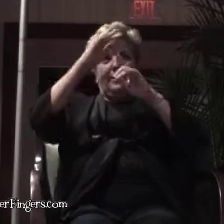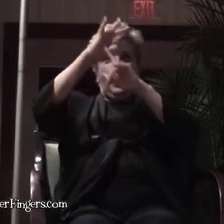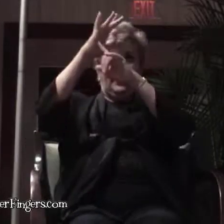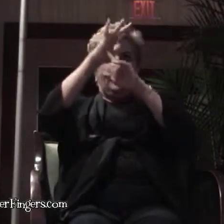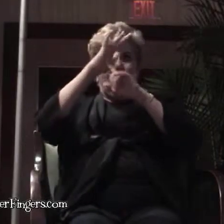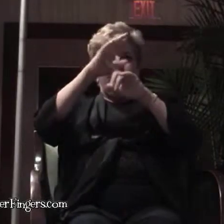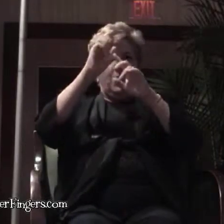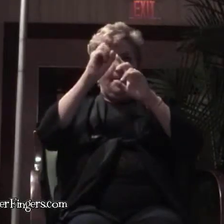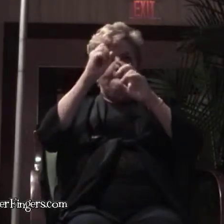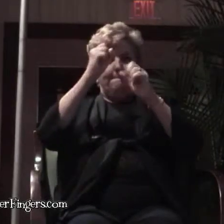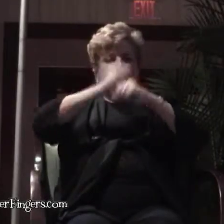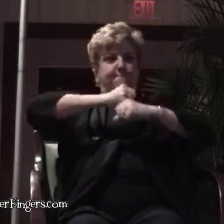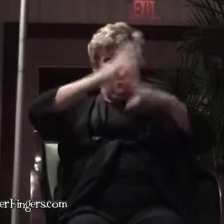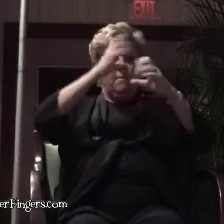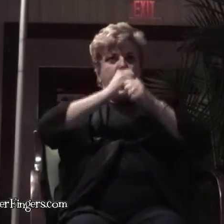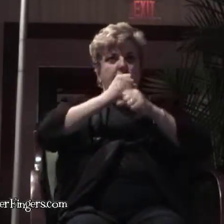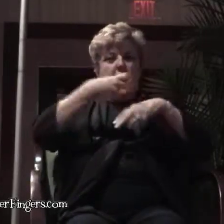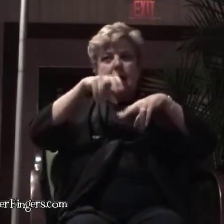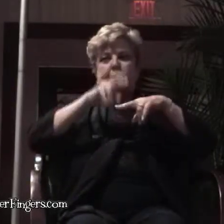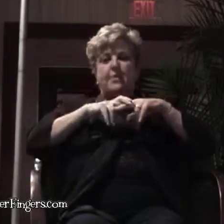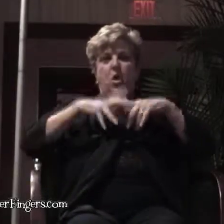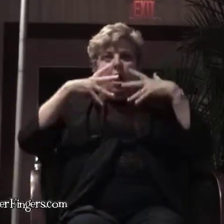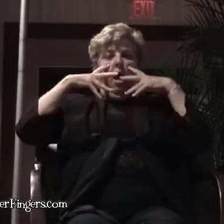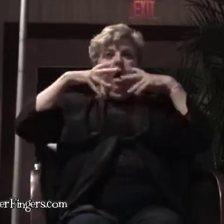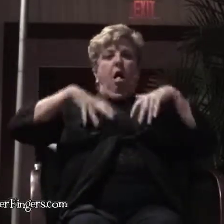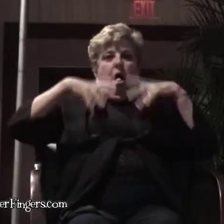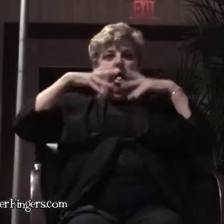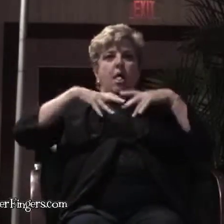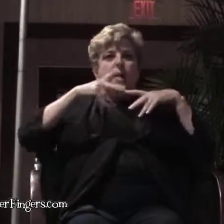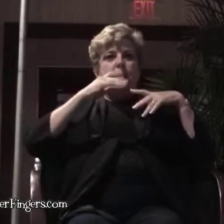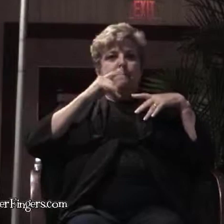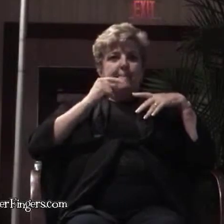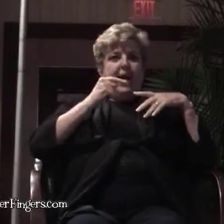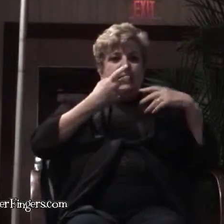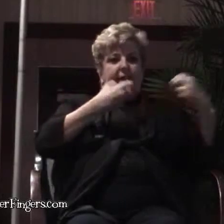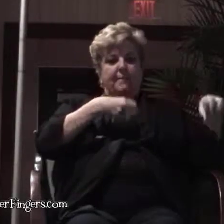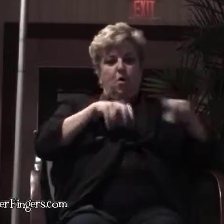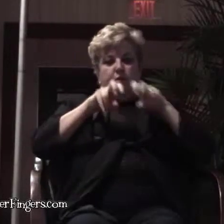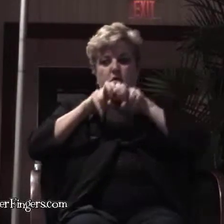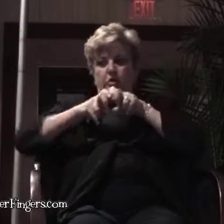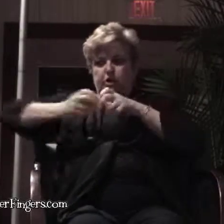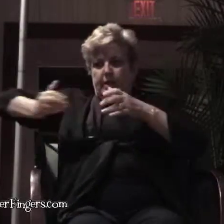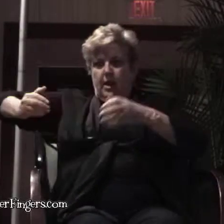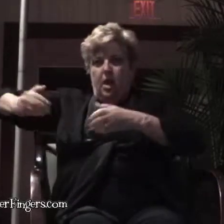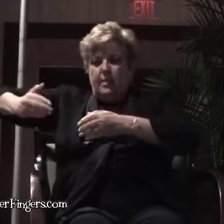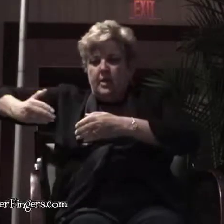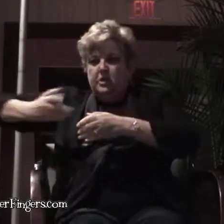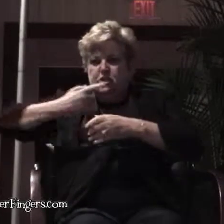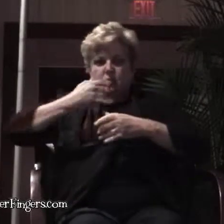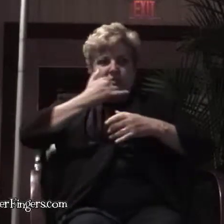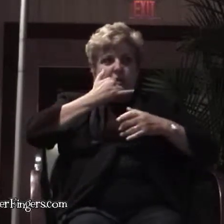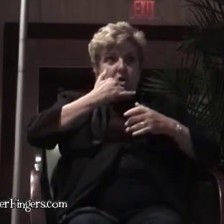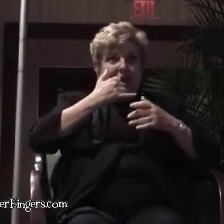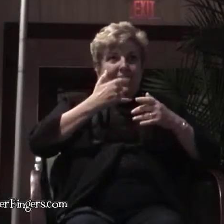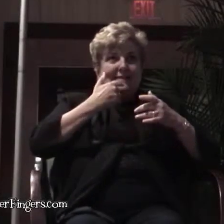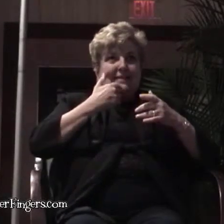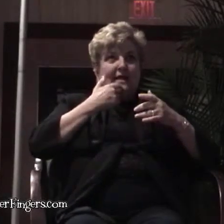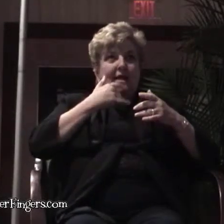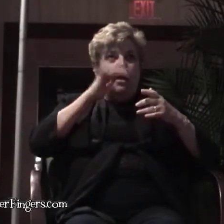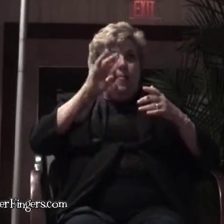sofa and I went to pieces. Pat came over and she sat down and she held on me. She says, what's the matter? What's the matter? I said, I think this is my kid. I think this is